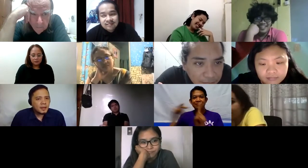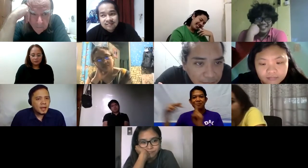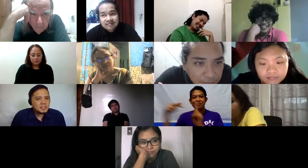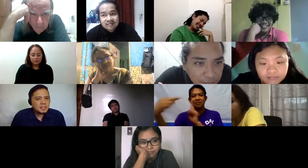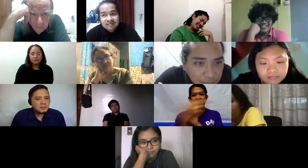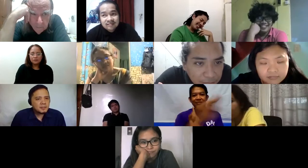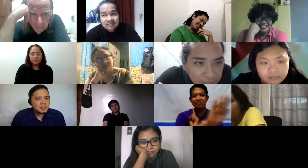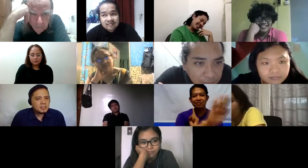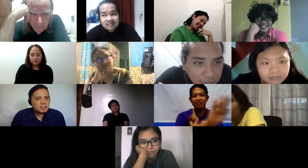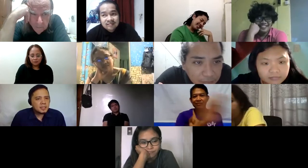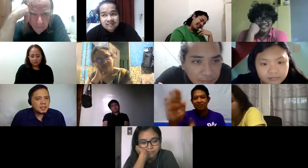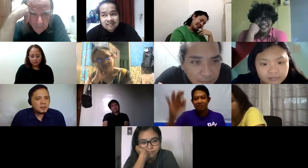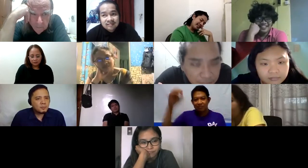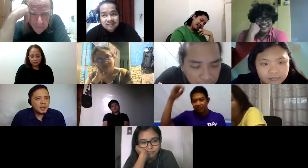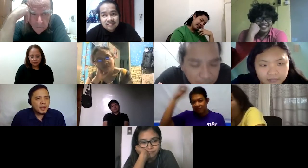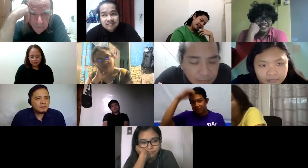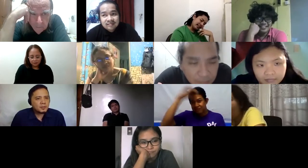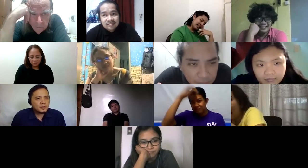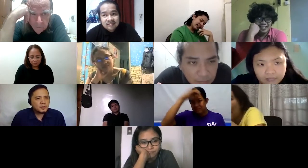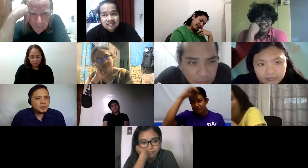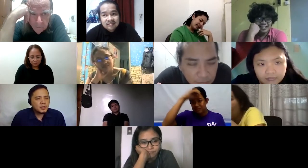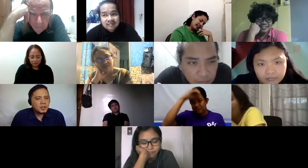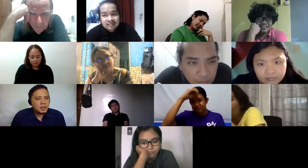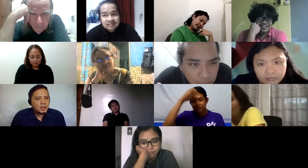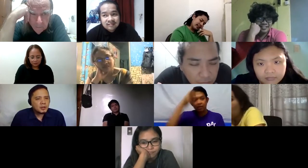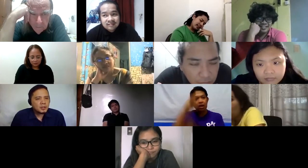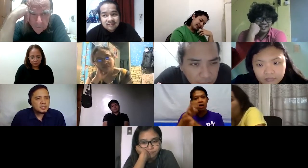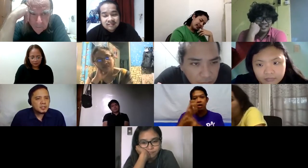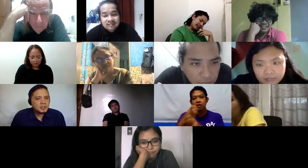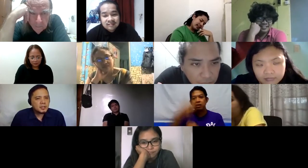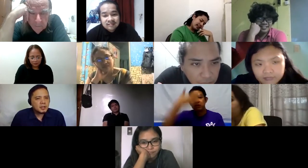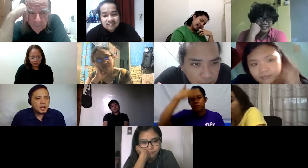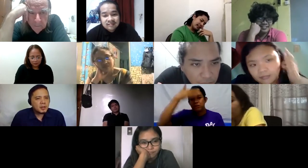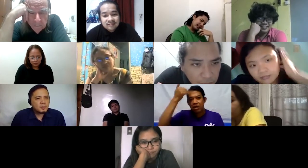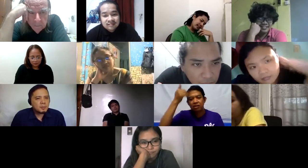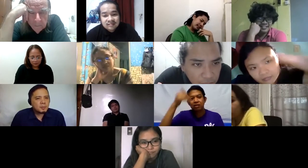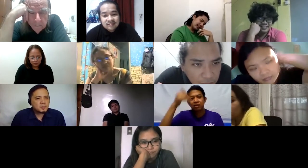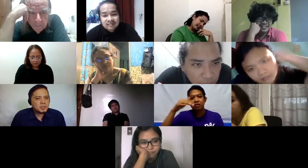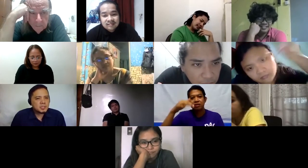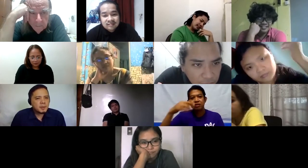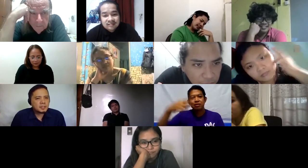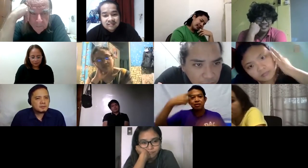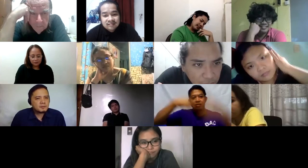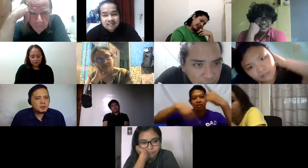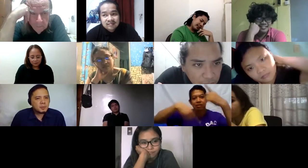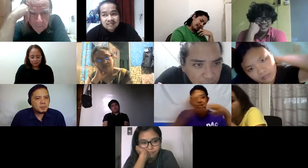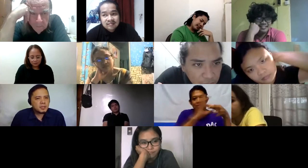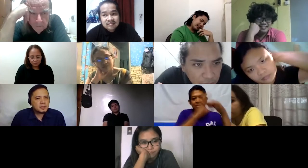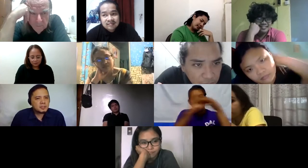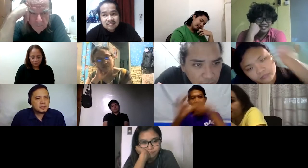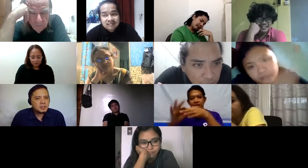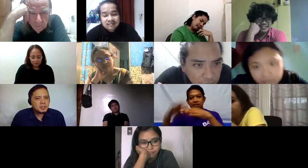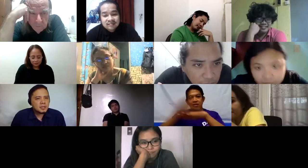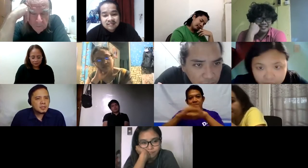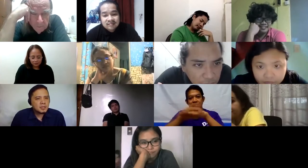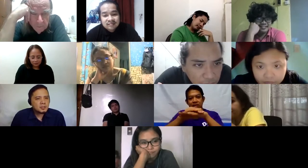as an FSL team, we have to consider other people's perspectives and opinions. Don't forget